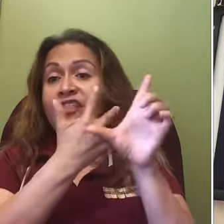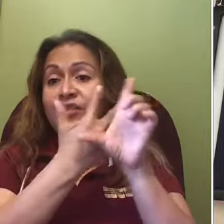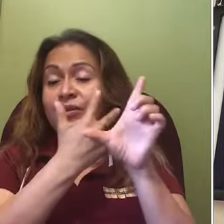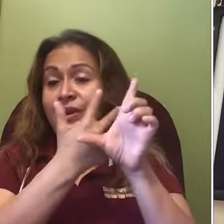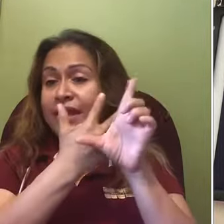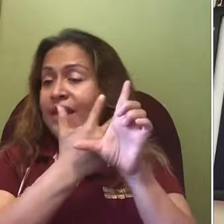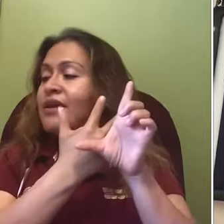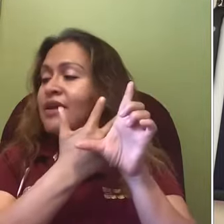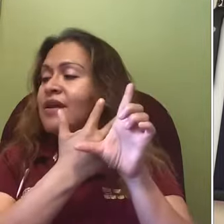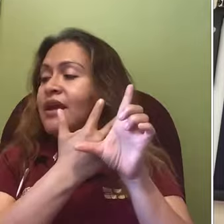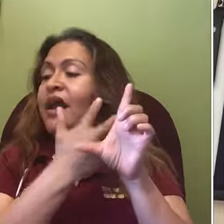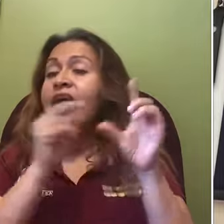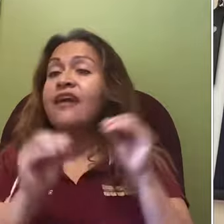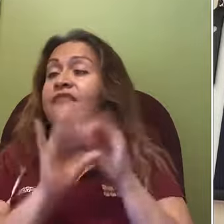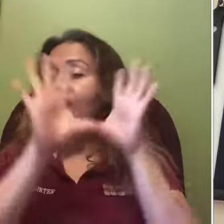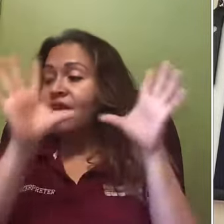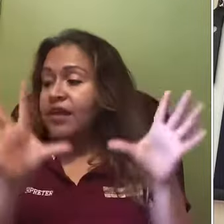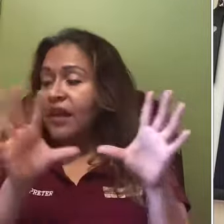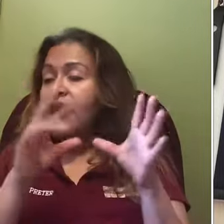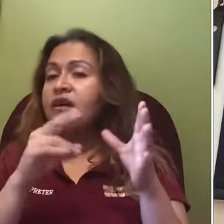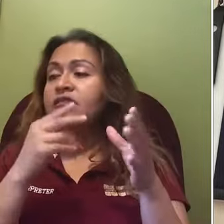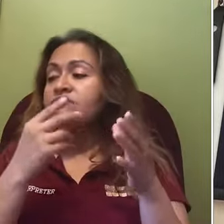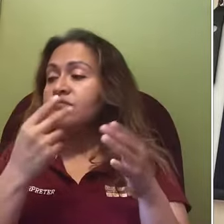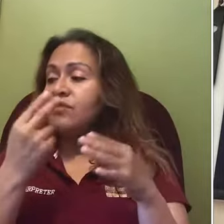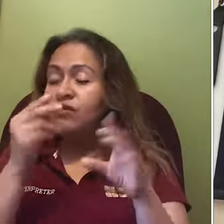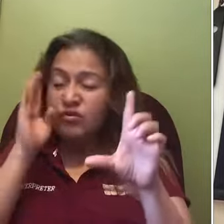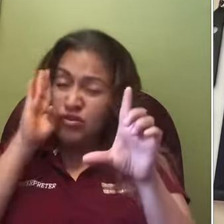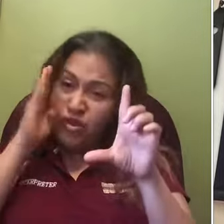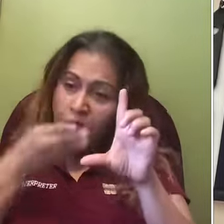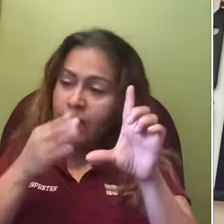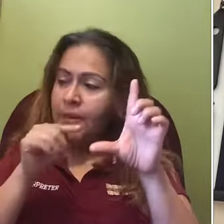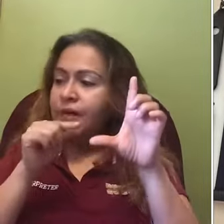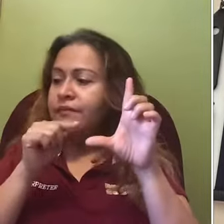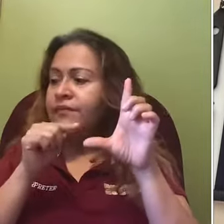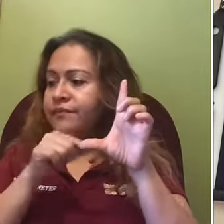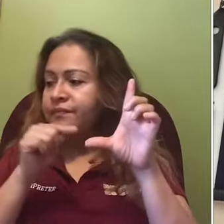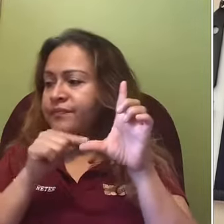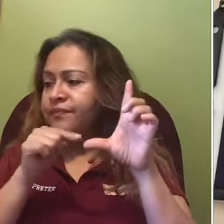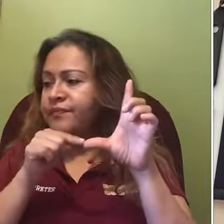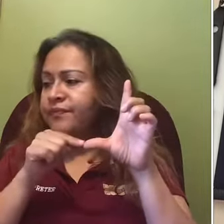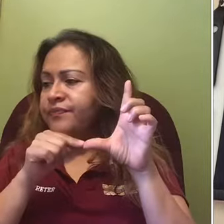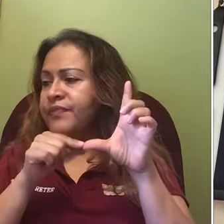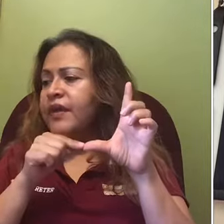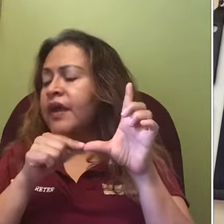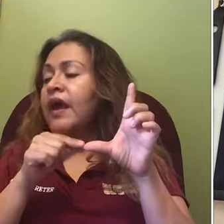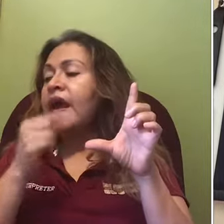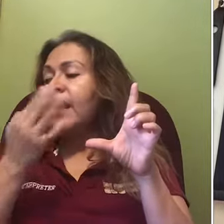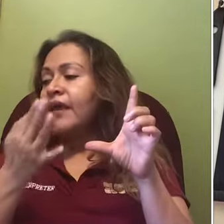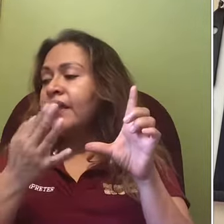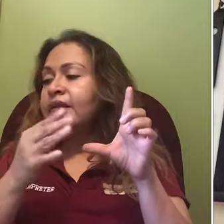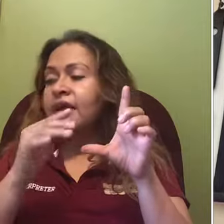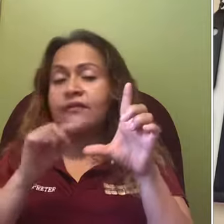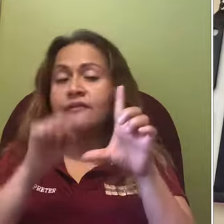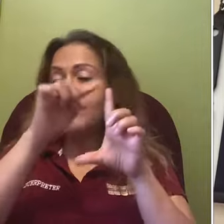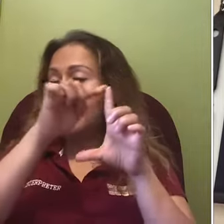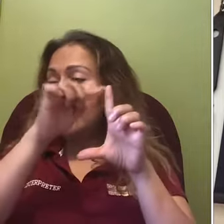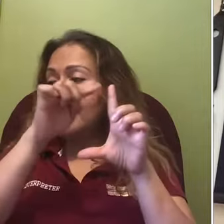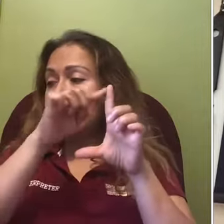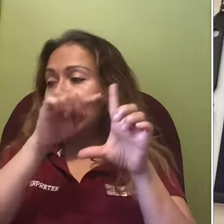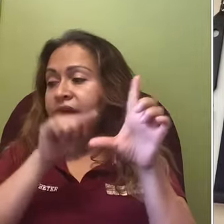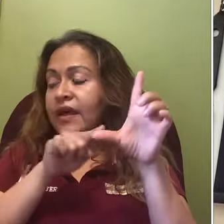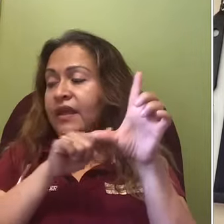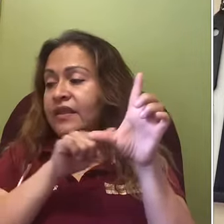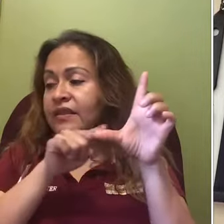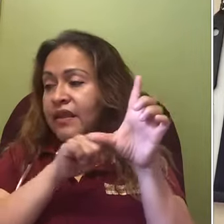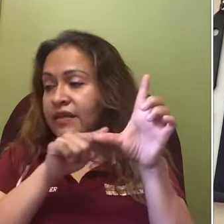want to be very clear, this only applies to this angle. If we're talking about that angle, then this green side would be opposite and this yellow side would be